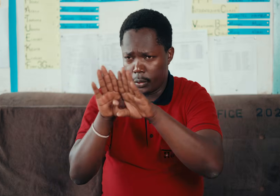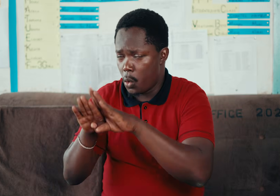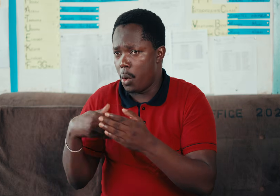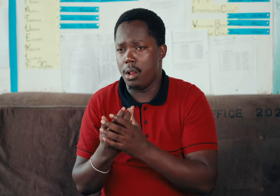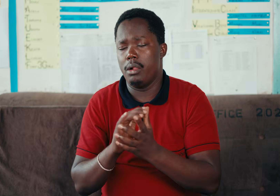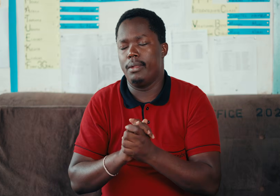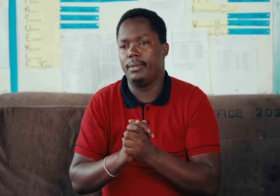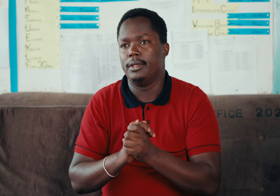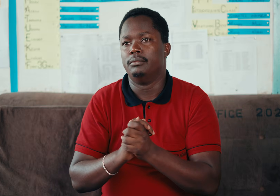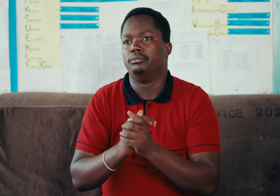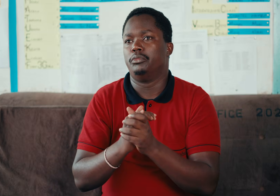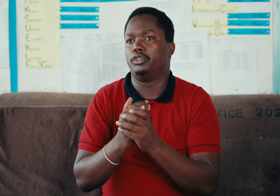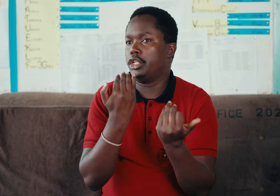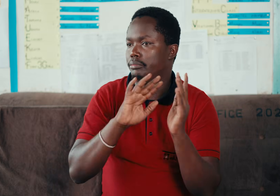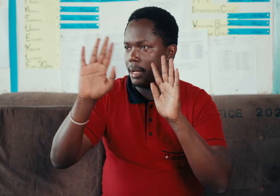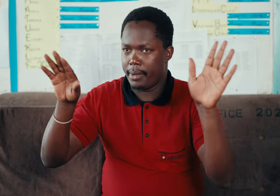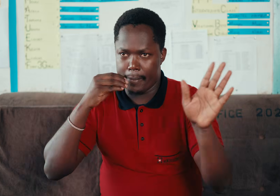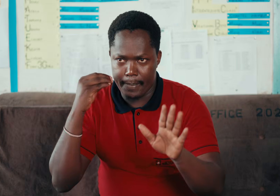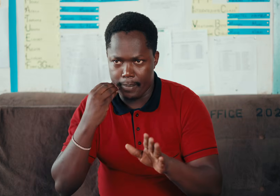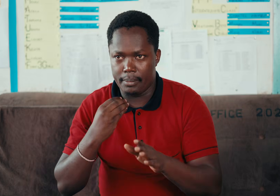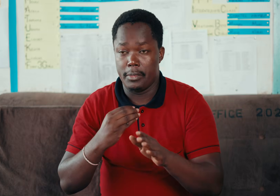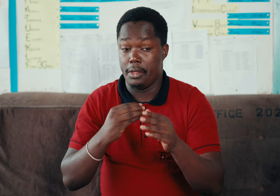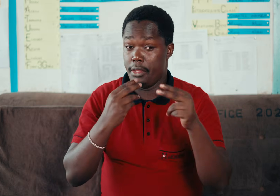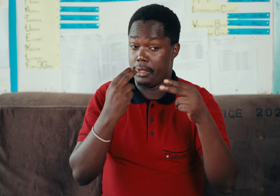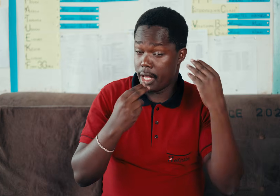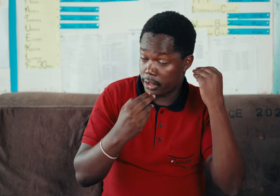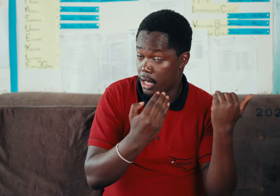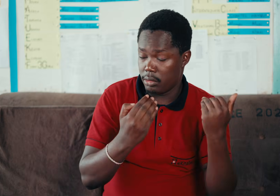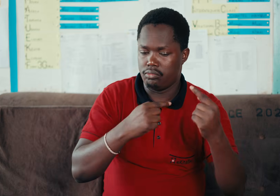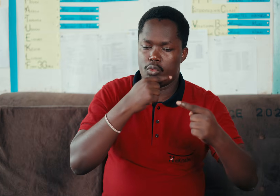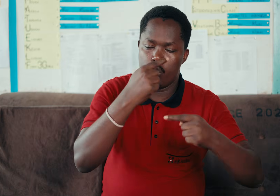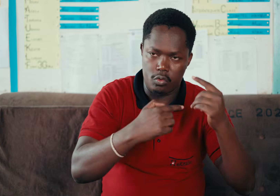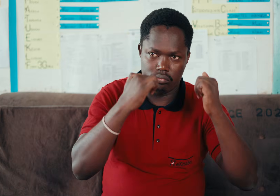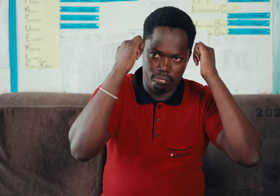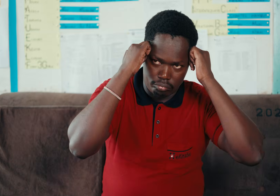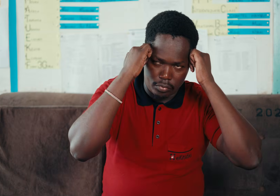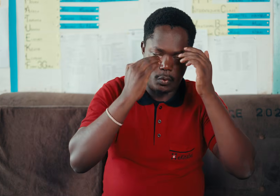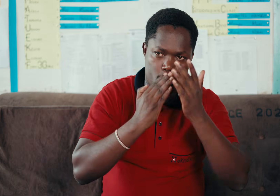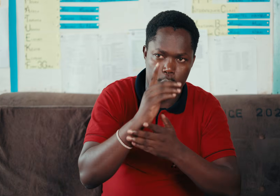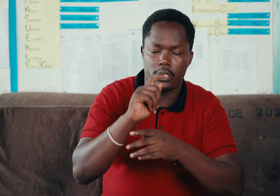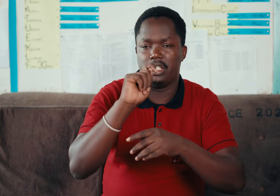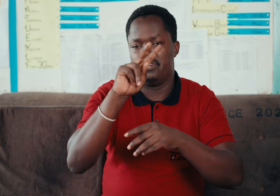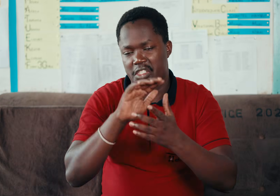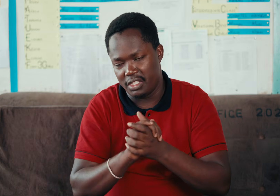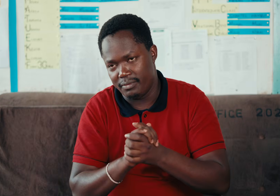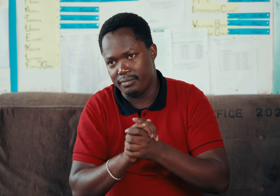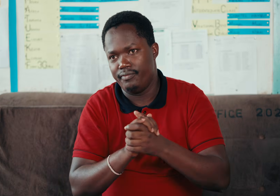so most of the schools, as you are aware, were closed. Children went back home. So for the hearing child, they could continue learning through the